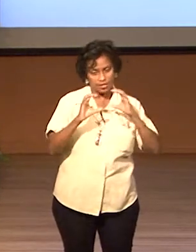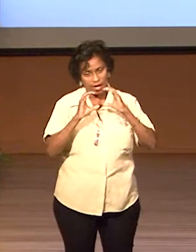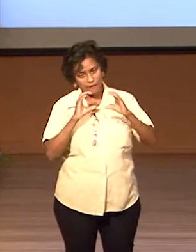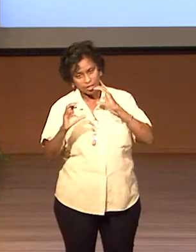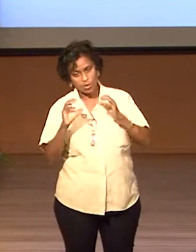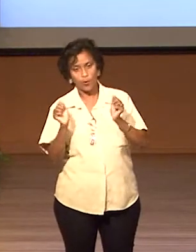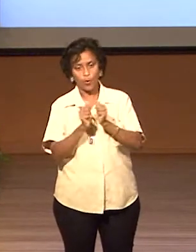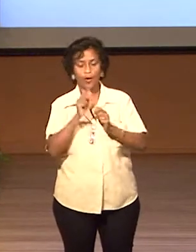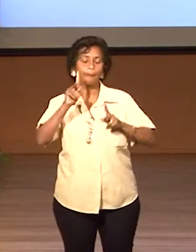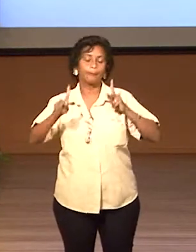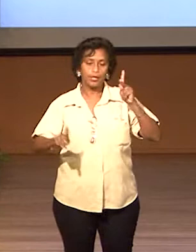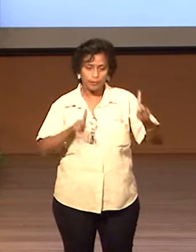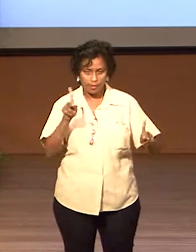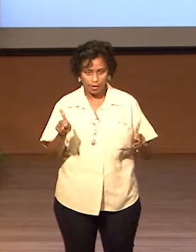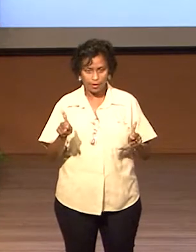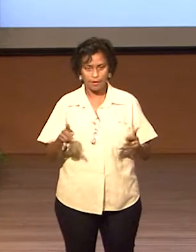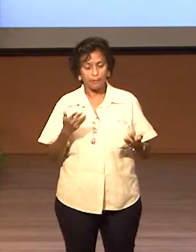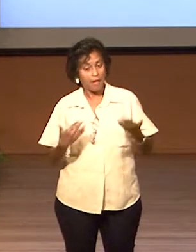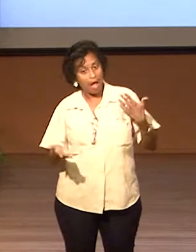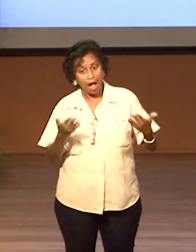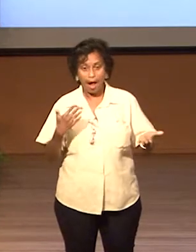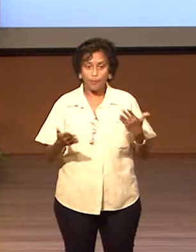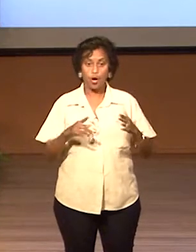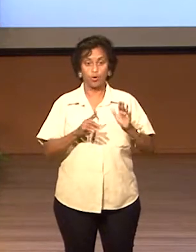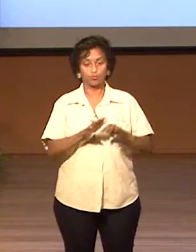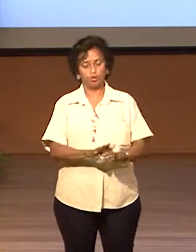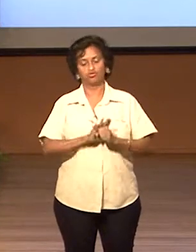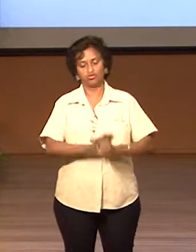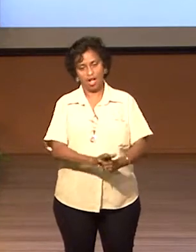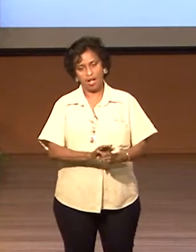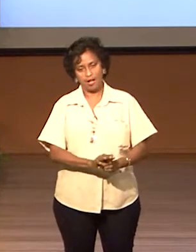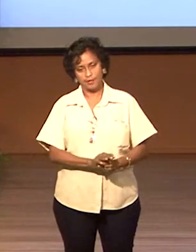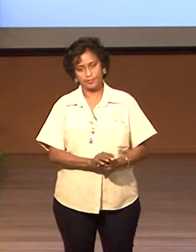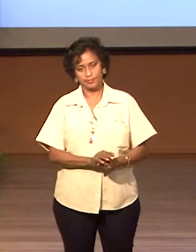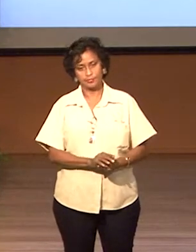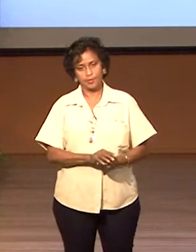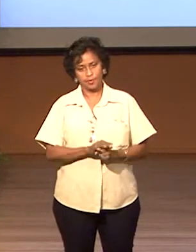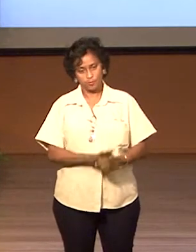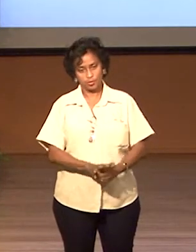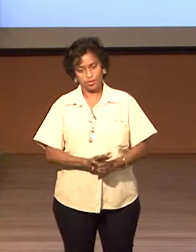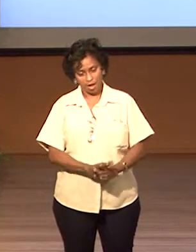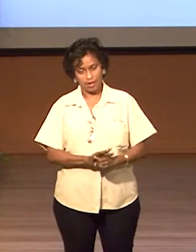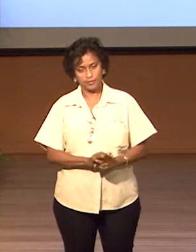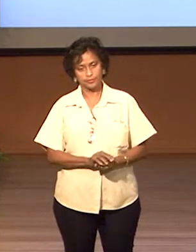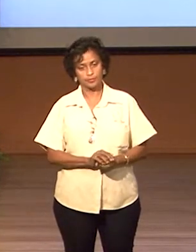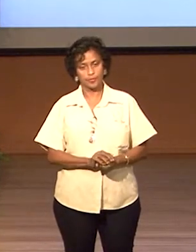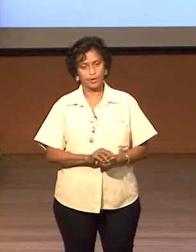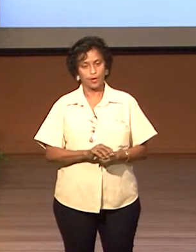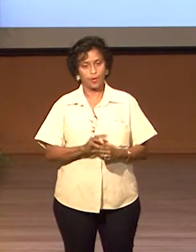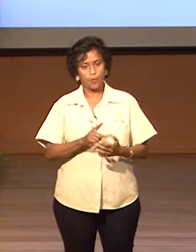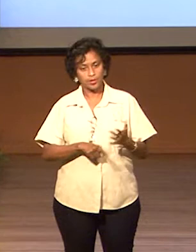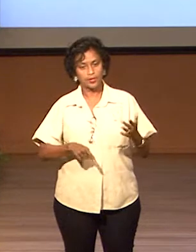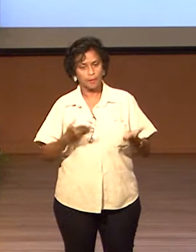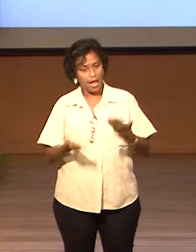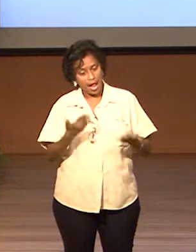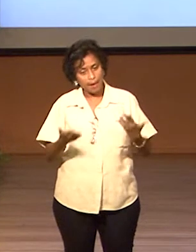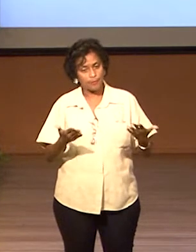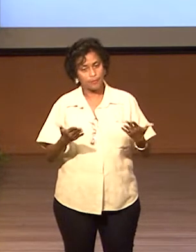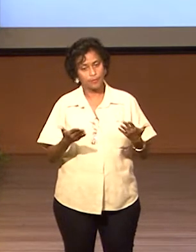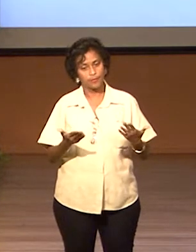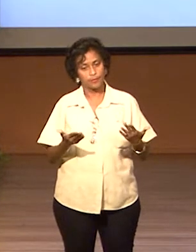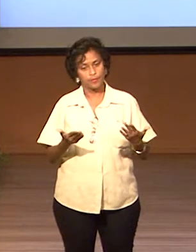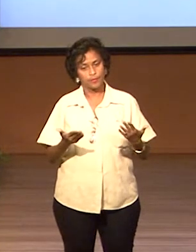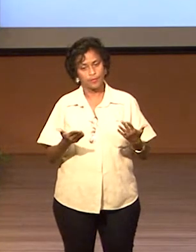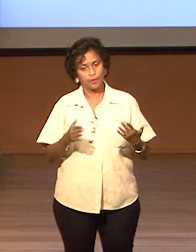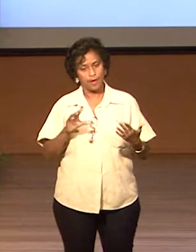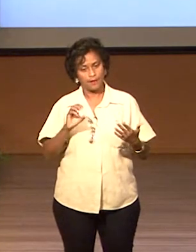have quite profound implications for the person's future and indeed their developmental trajectory.